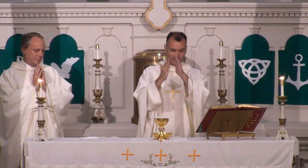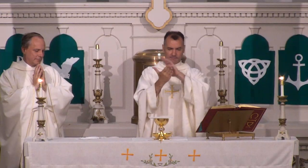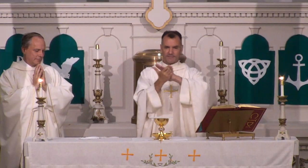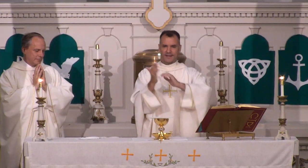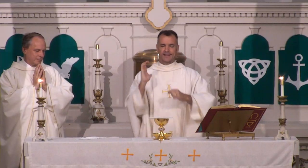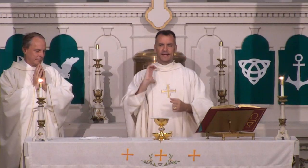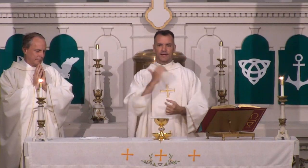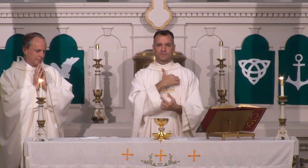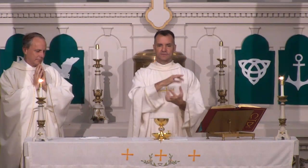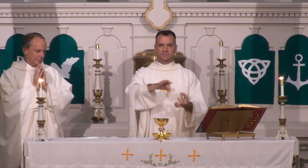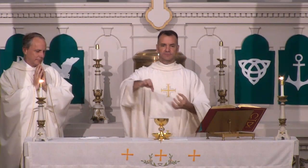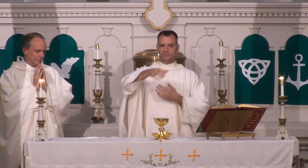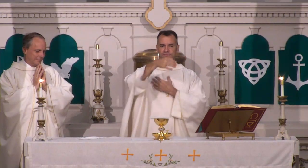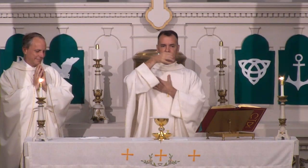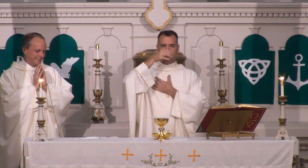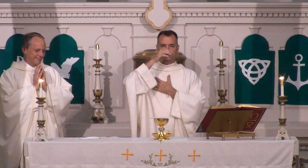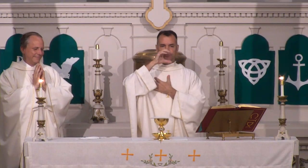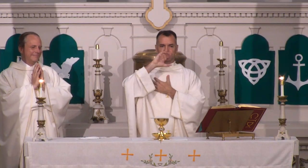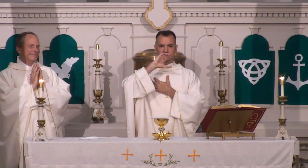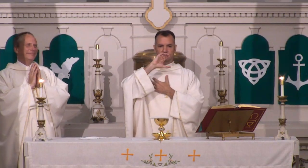hands. It will become our spiritual drink.